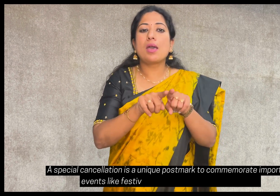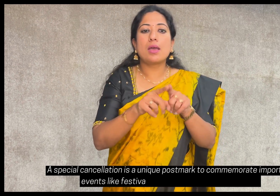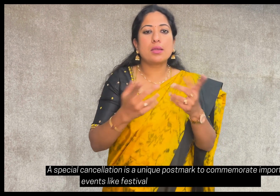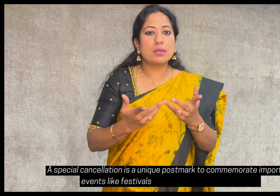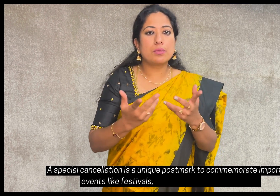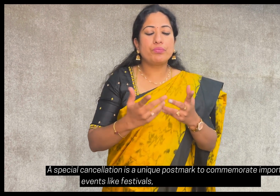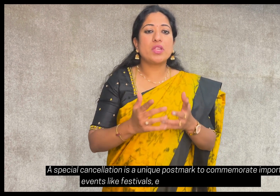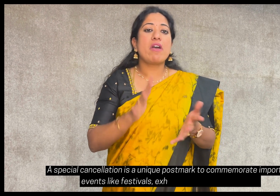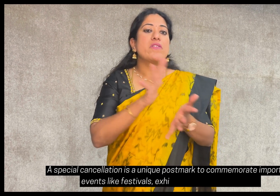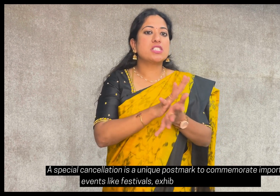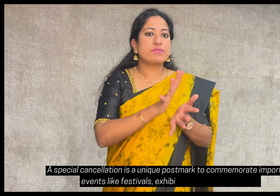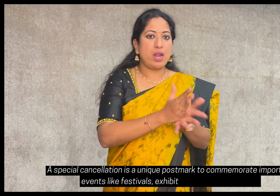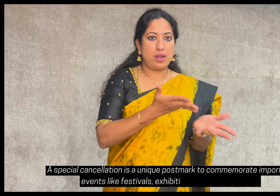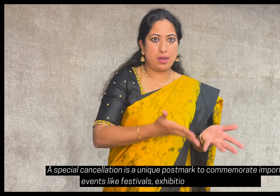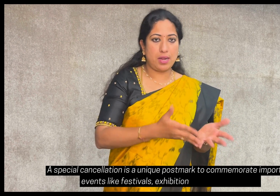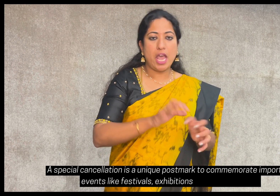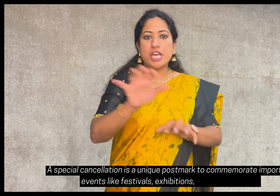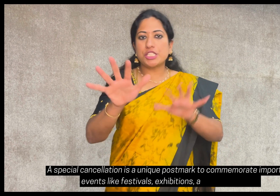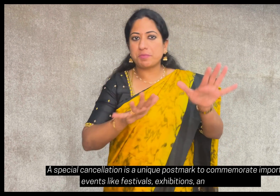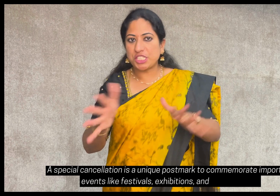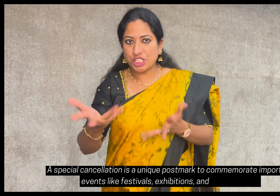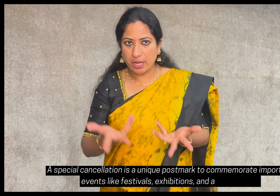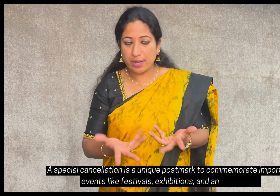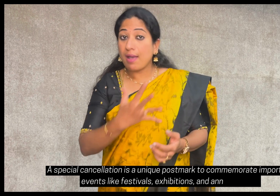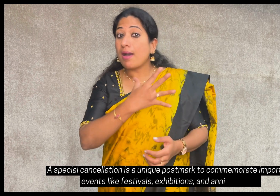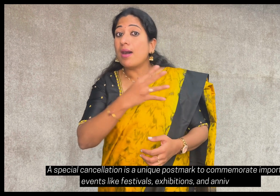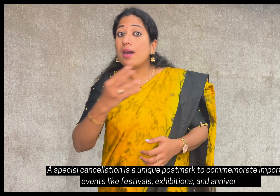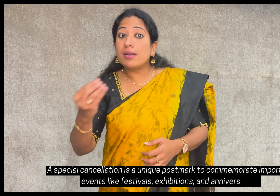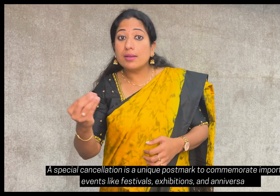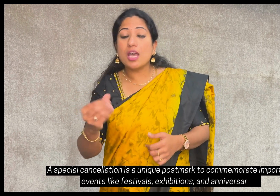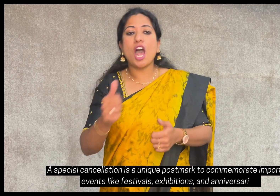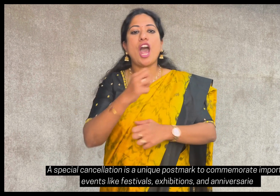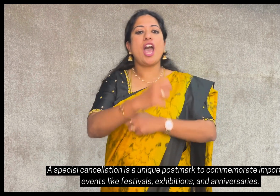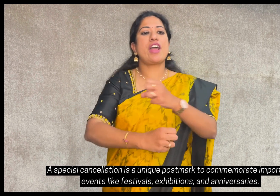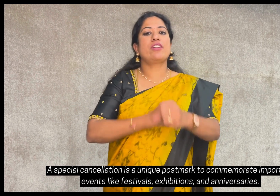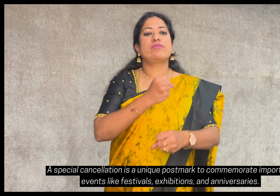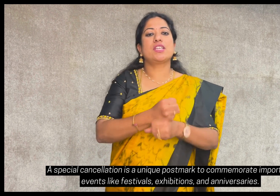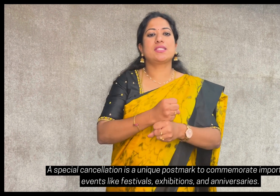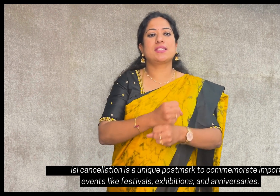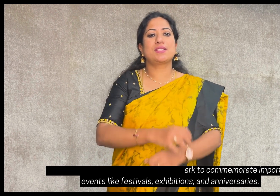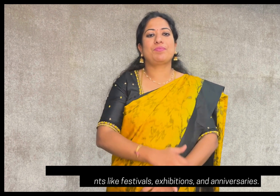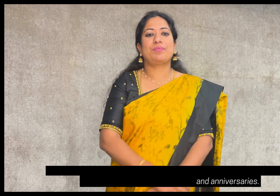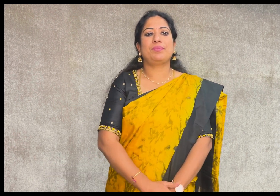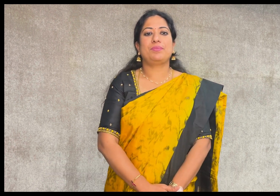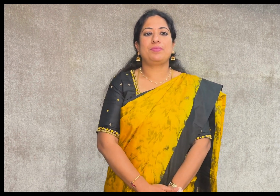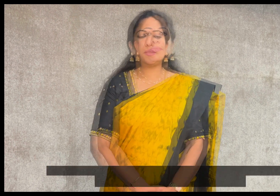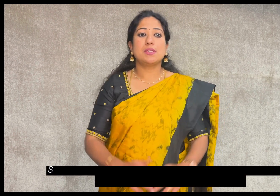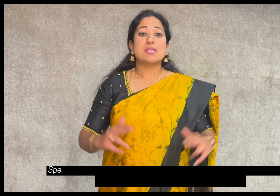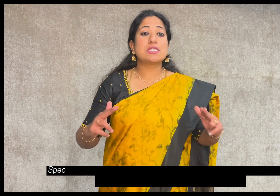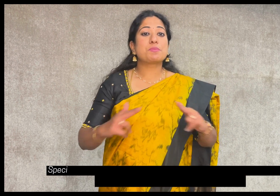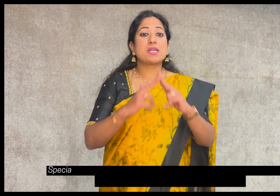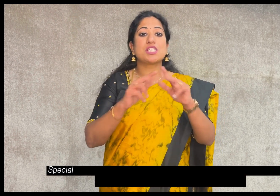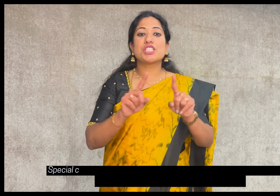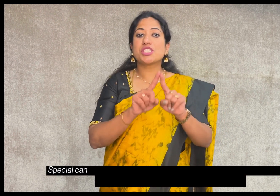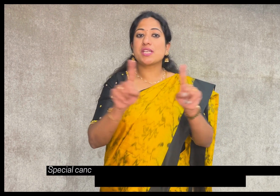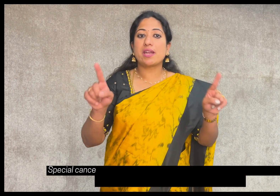festivals exhibitions and anniversaries special